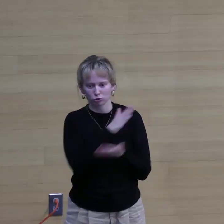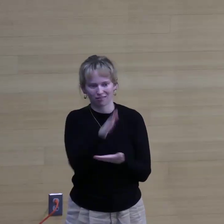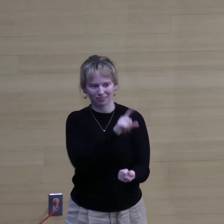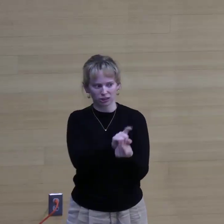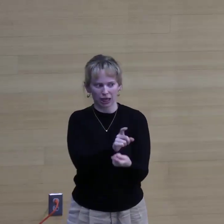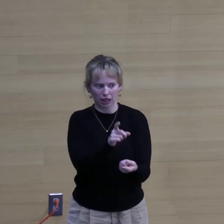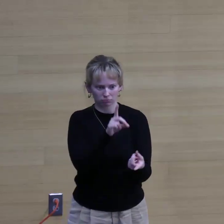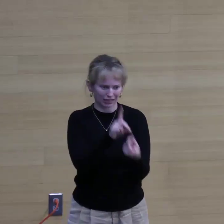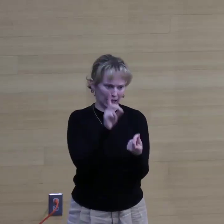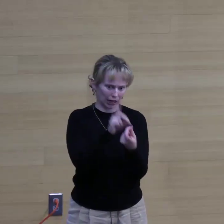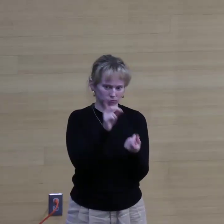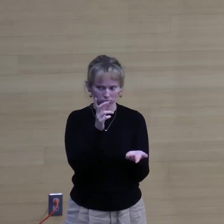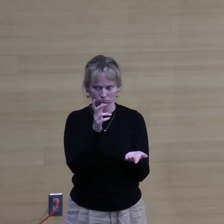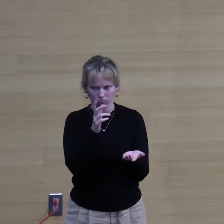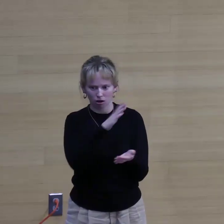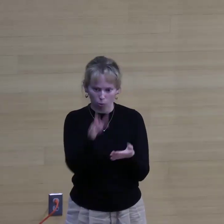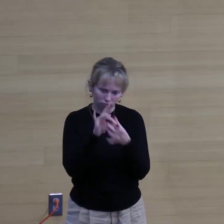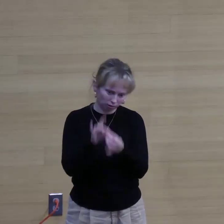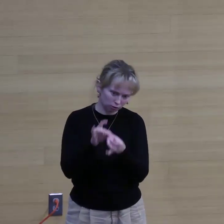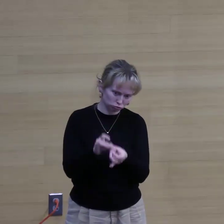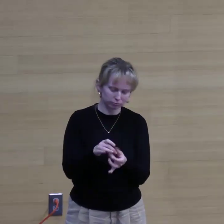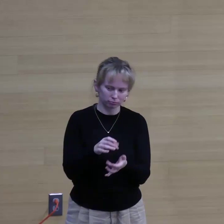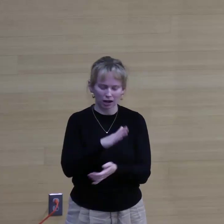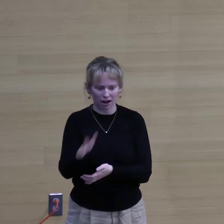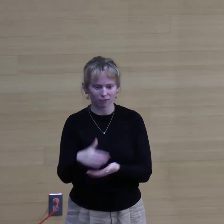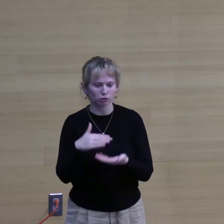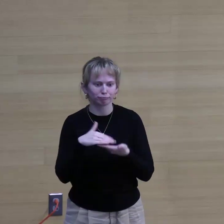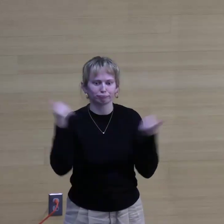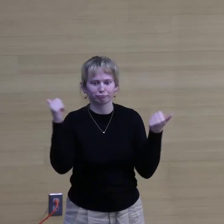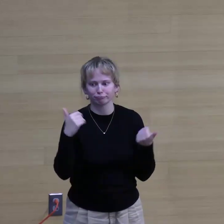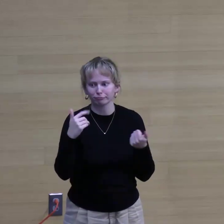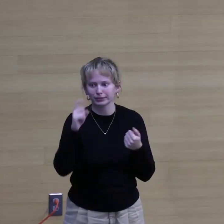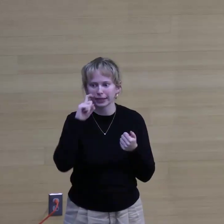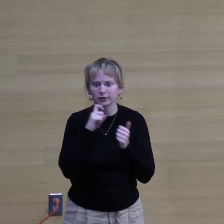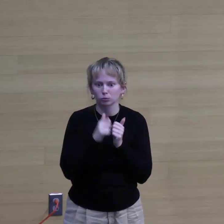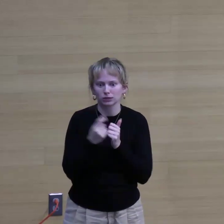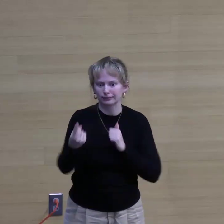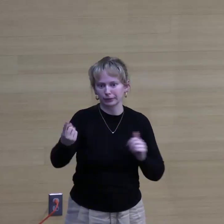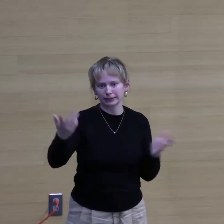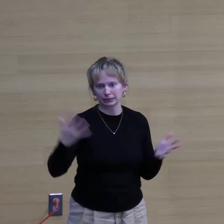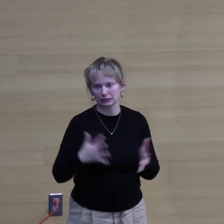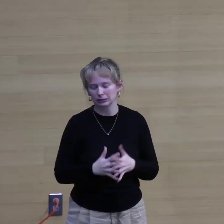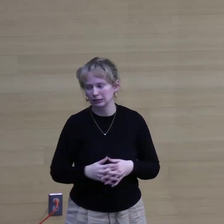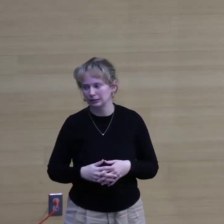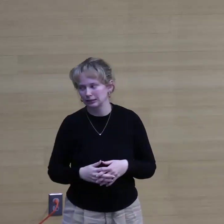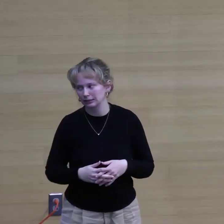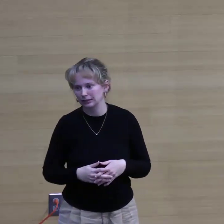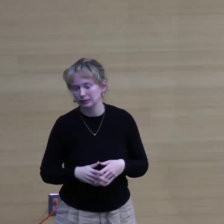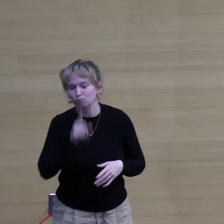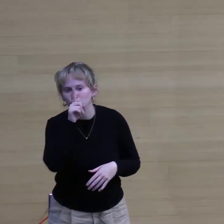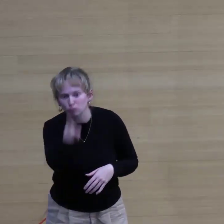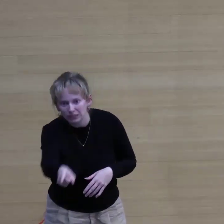dated, or you've never been in a relationship, or you've just never hooked up and had sex with somebody? And that's really